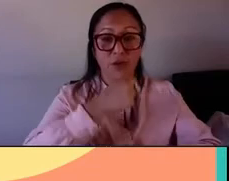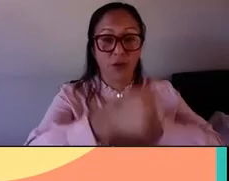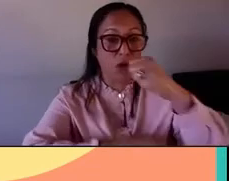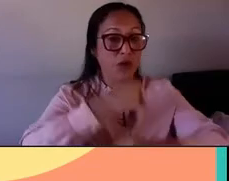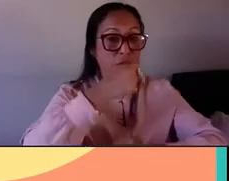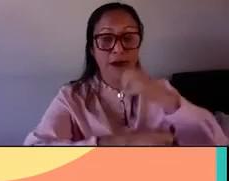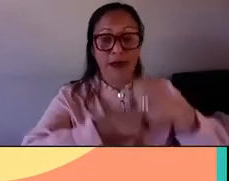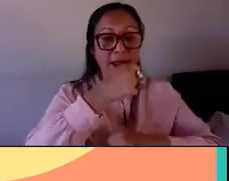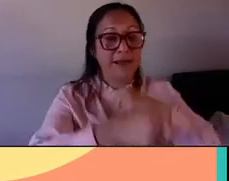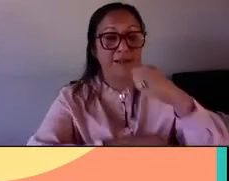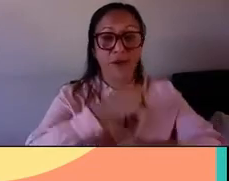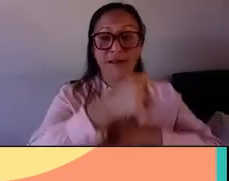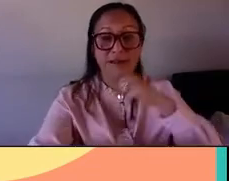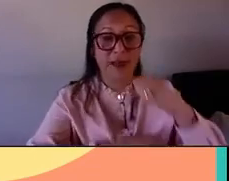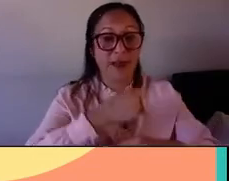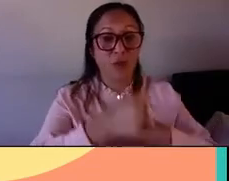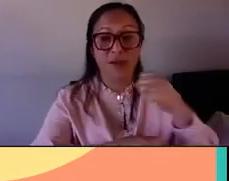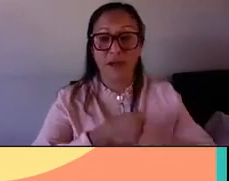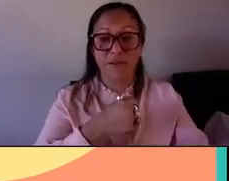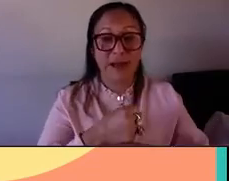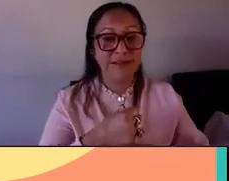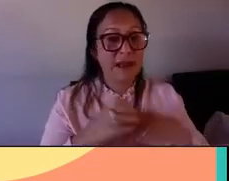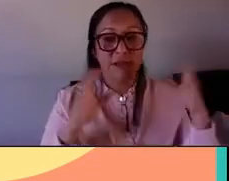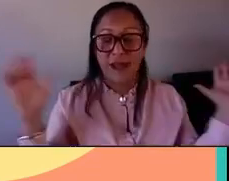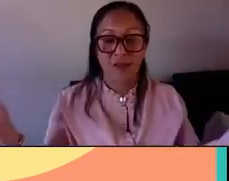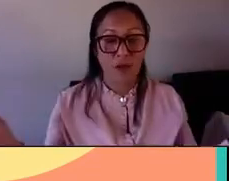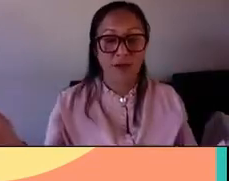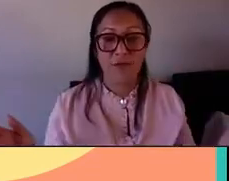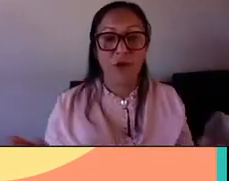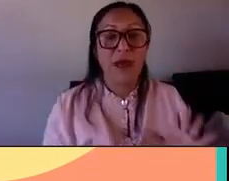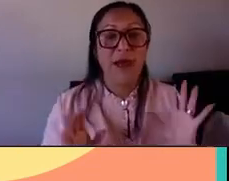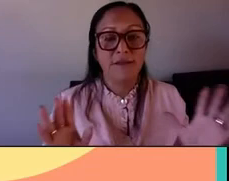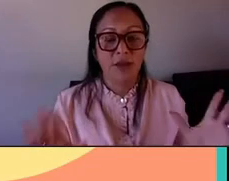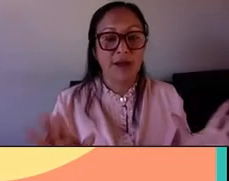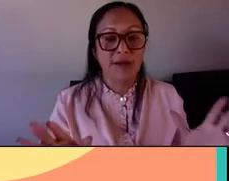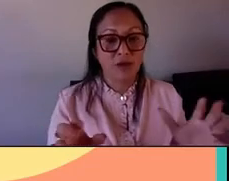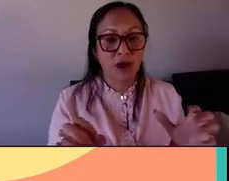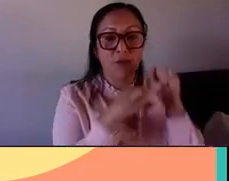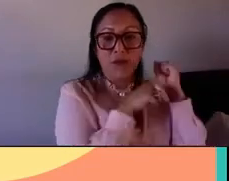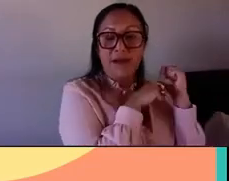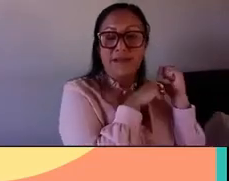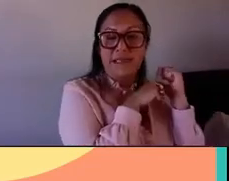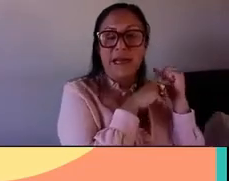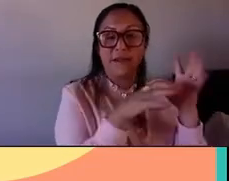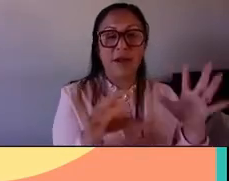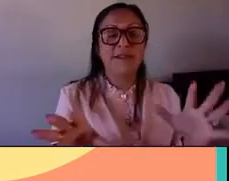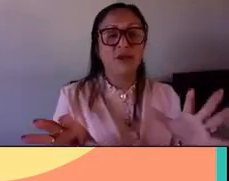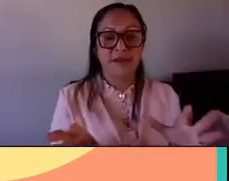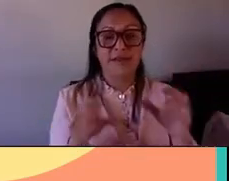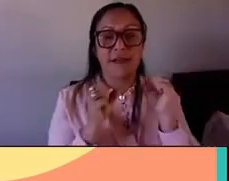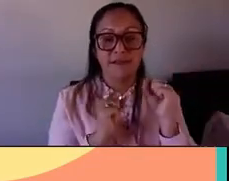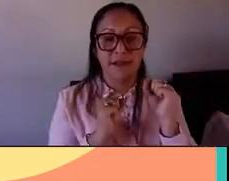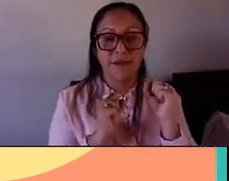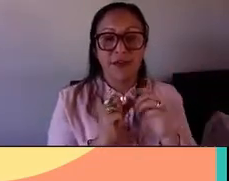to roll their hands when it's wheels on the bus. That's wonderful, as long as they're not reluctant, as long as they're